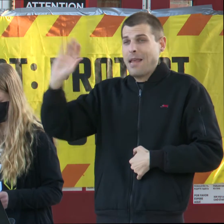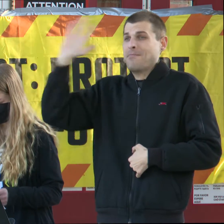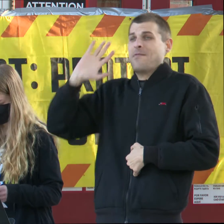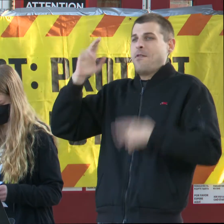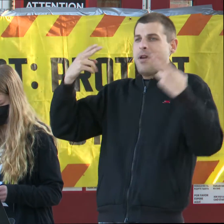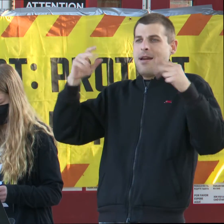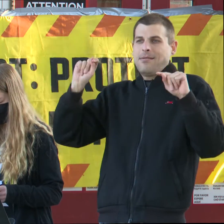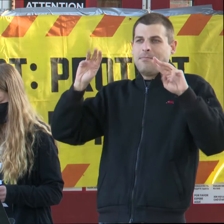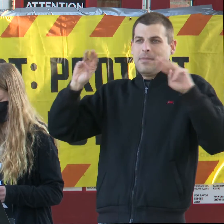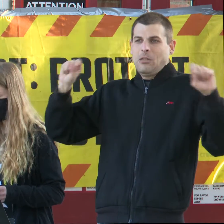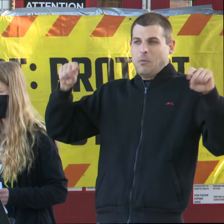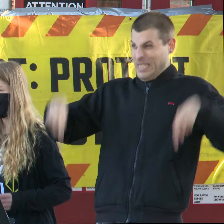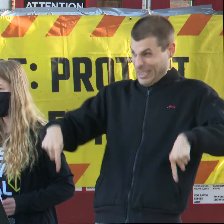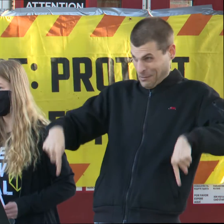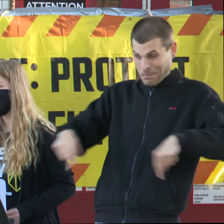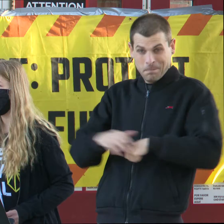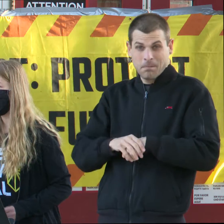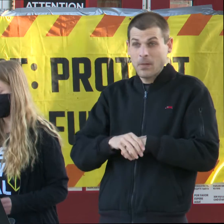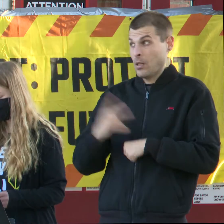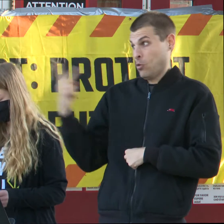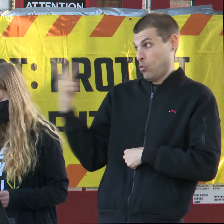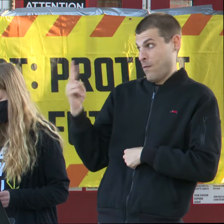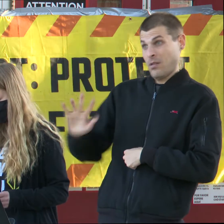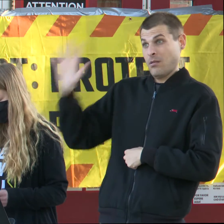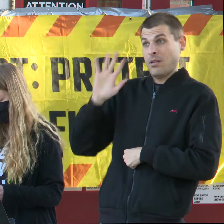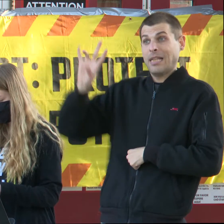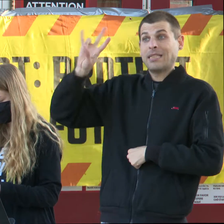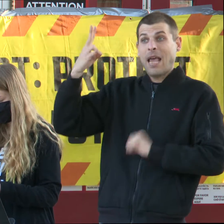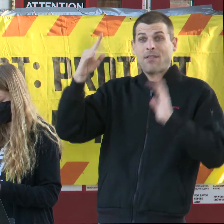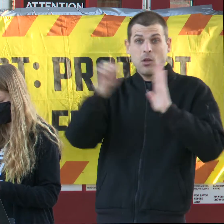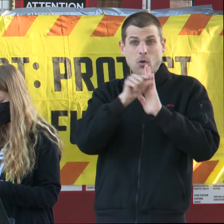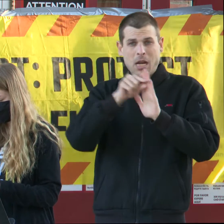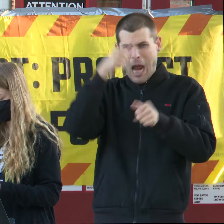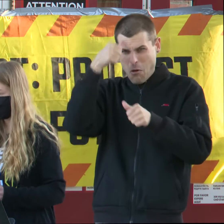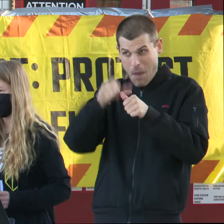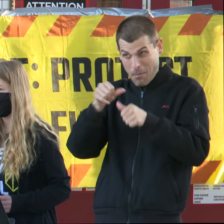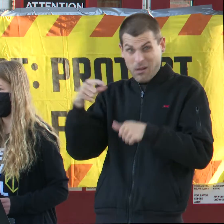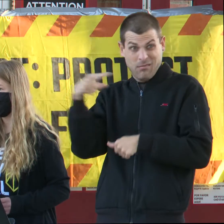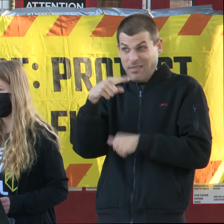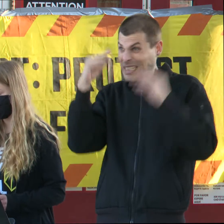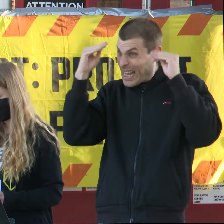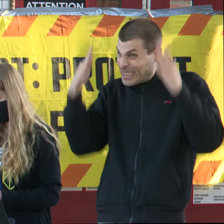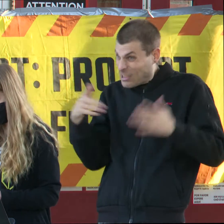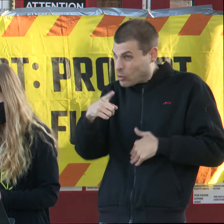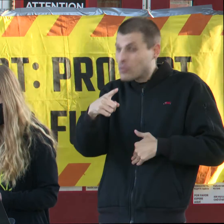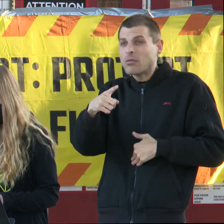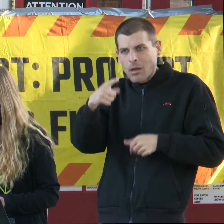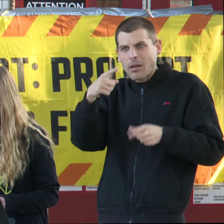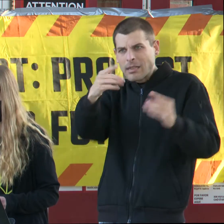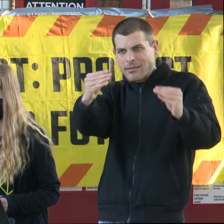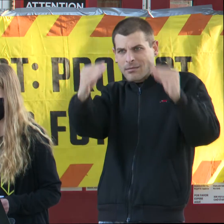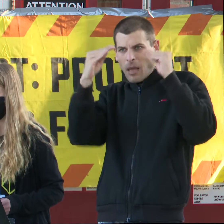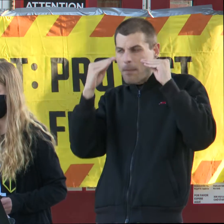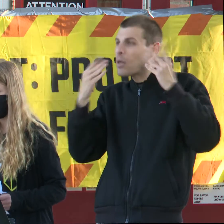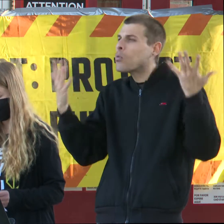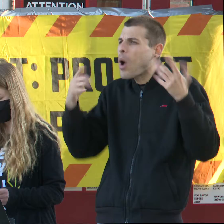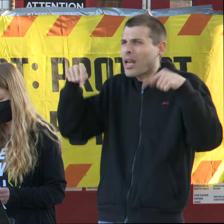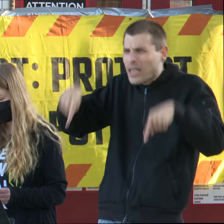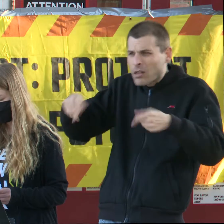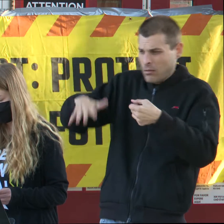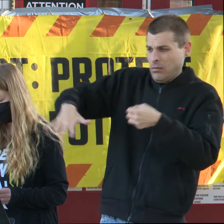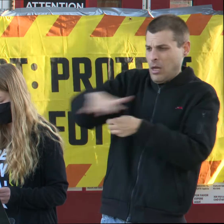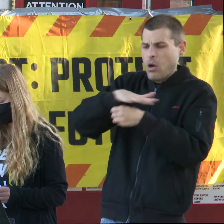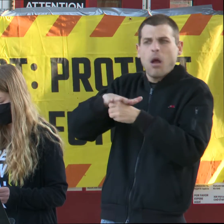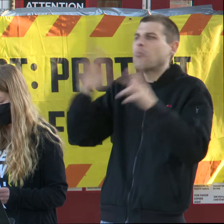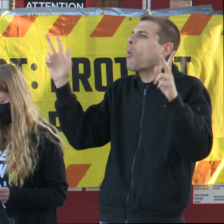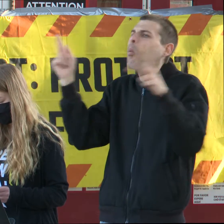Tubman students. When Malina and I were in seventh grade, Mr. Scrutchions told us that our middle school had some of the worst air pollution in